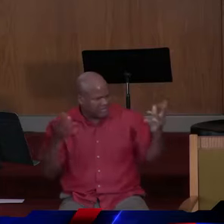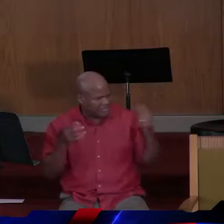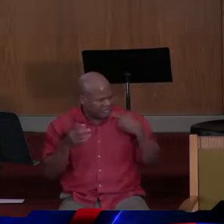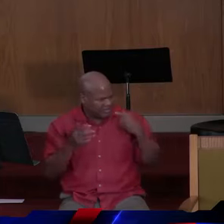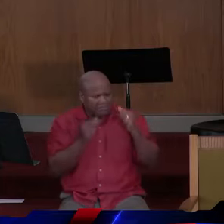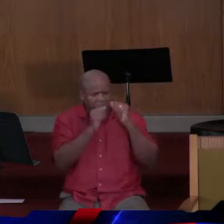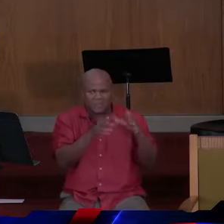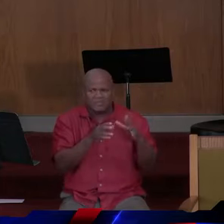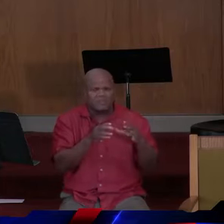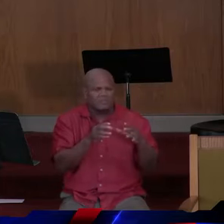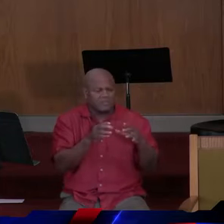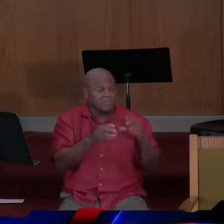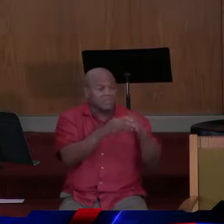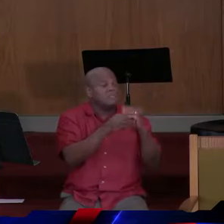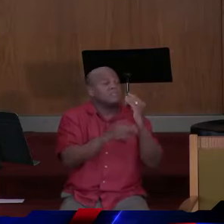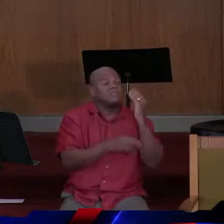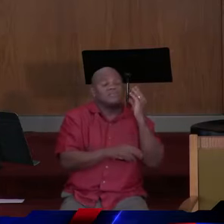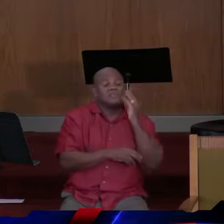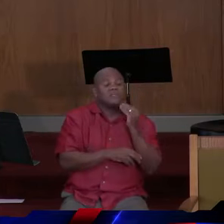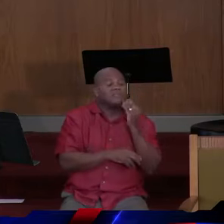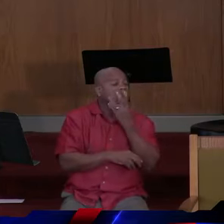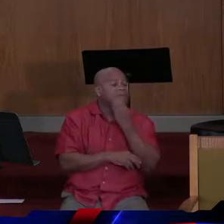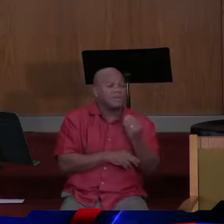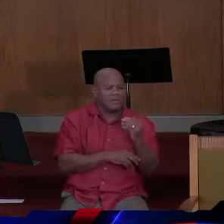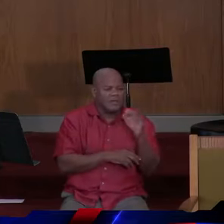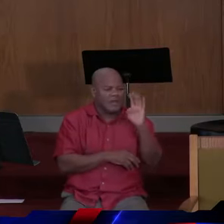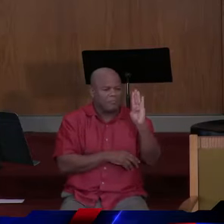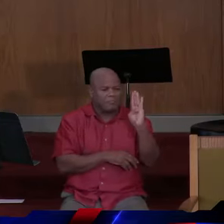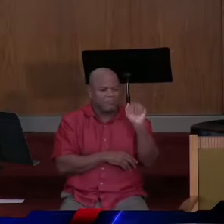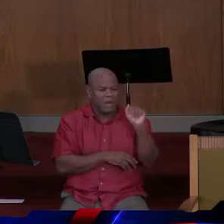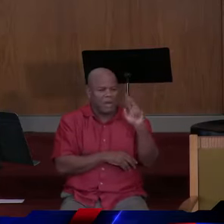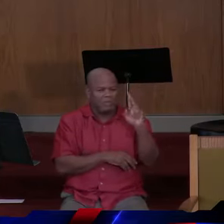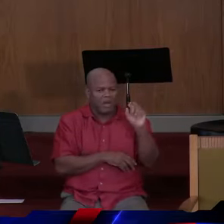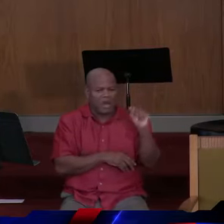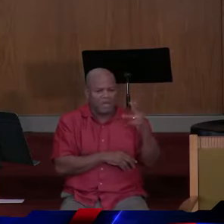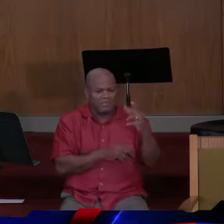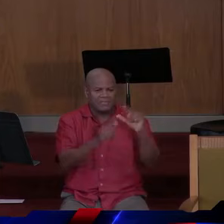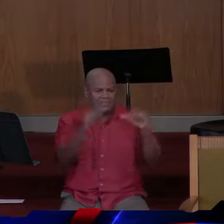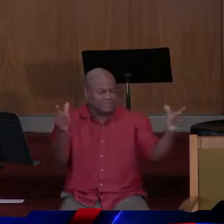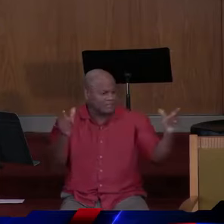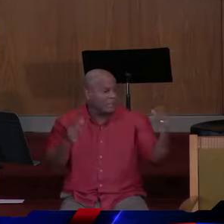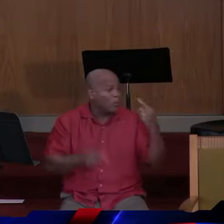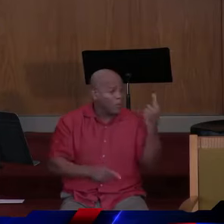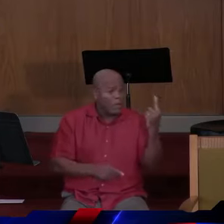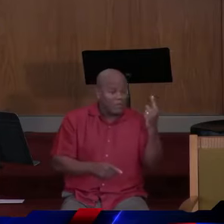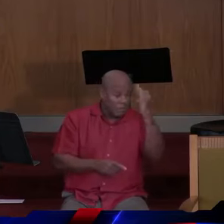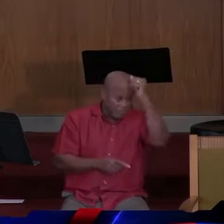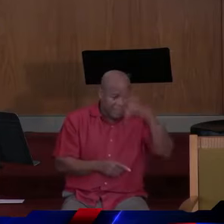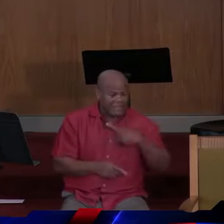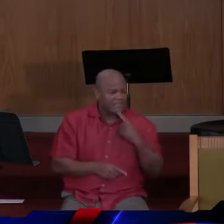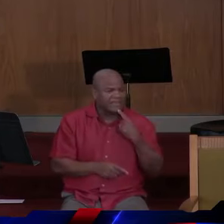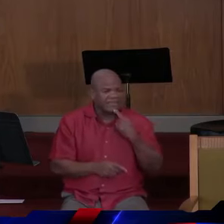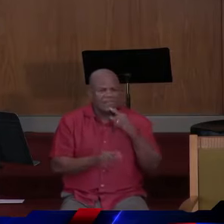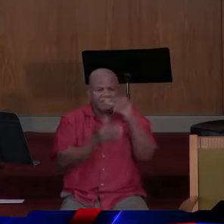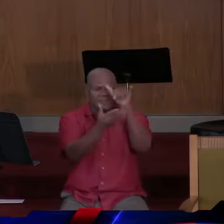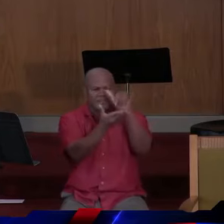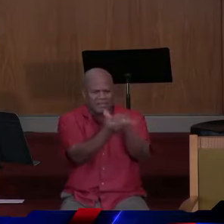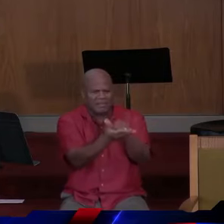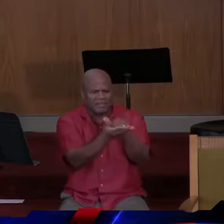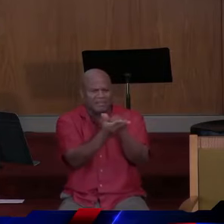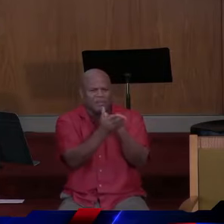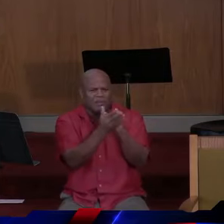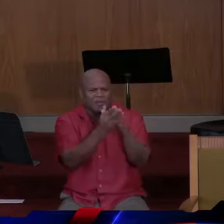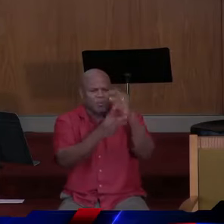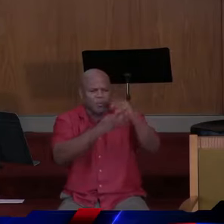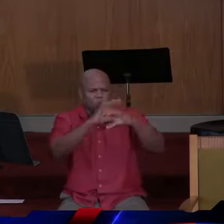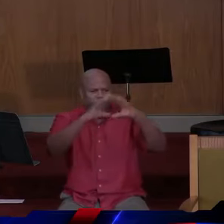sir. Blessing in the Hebrew native tongue is barak. And one commentator describes it as a